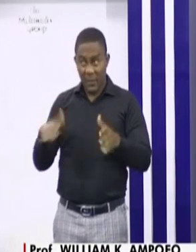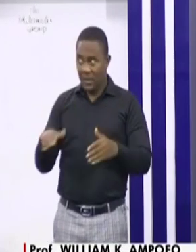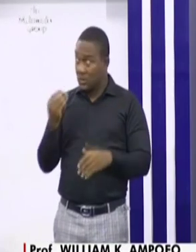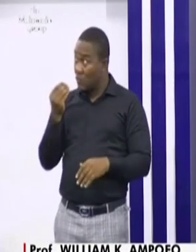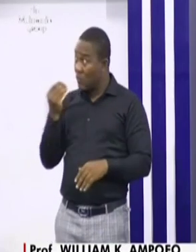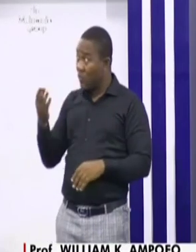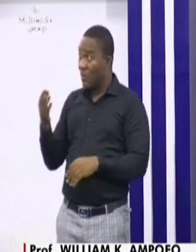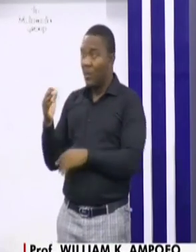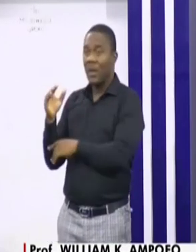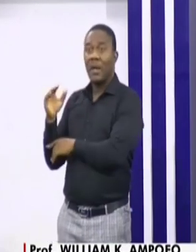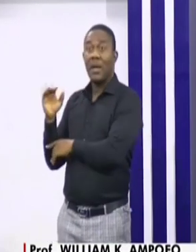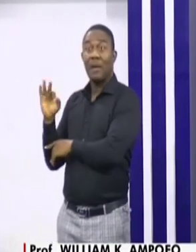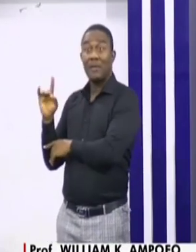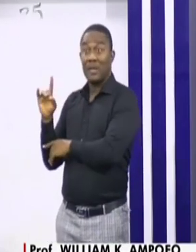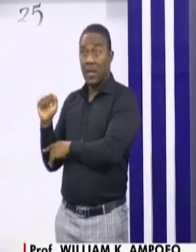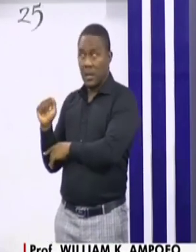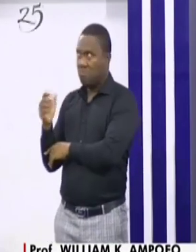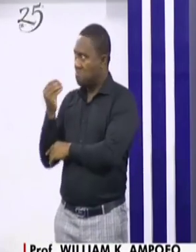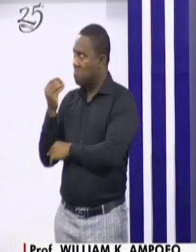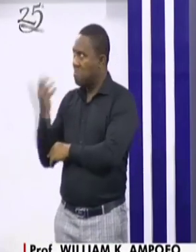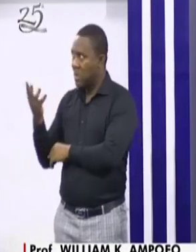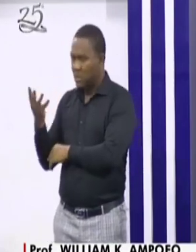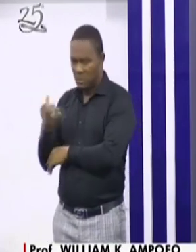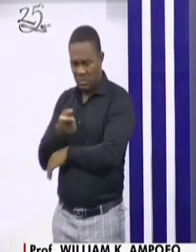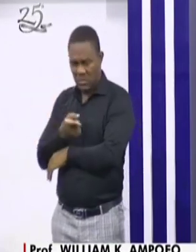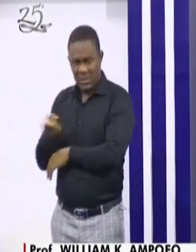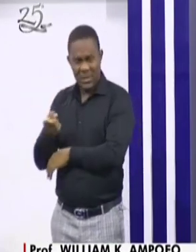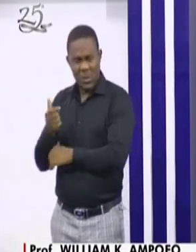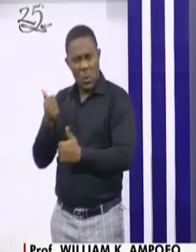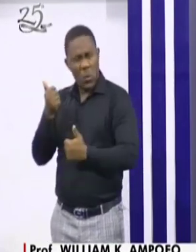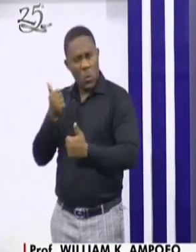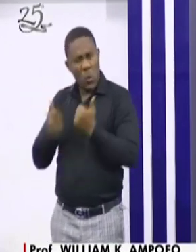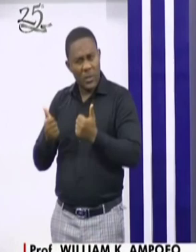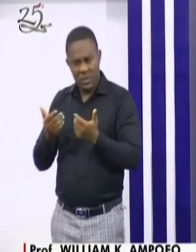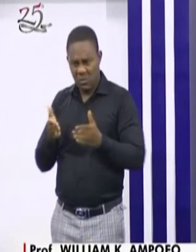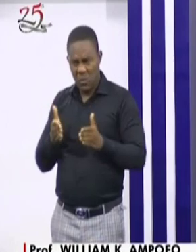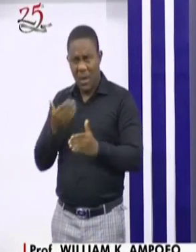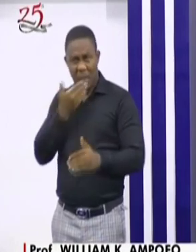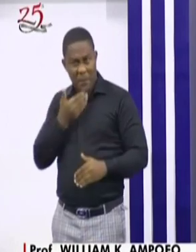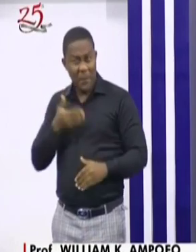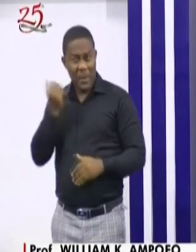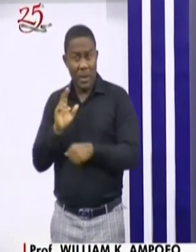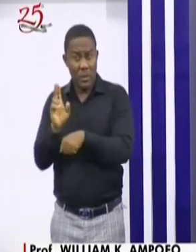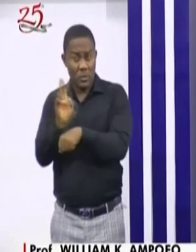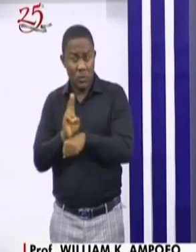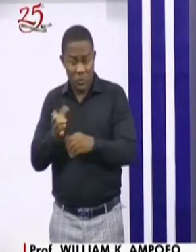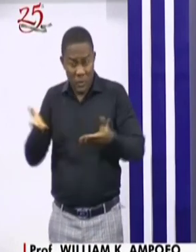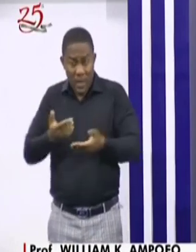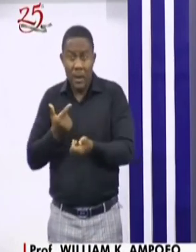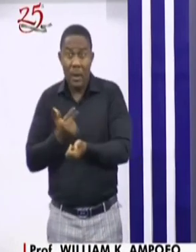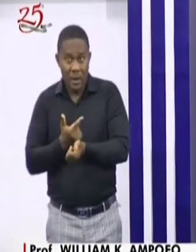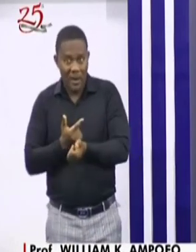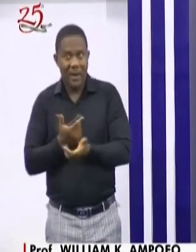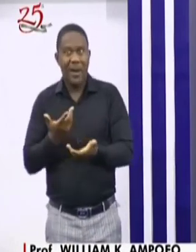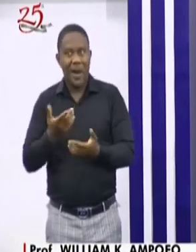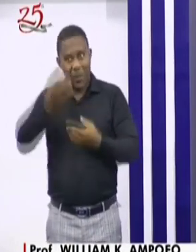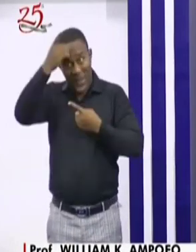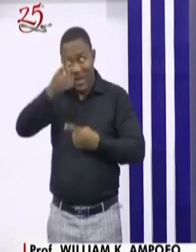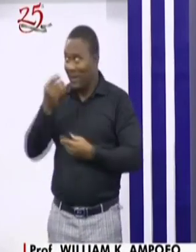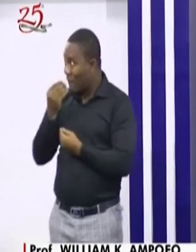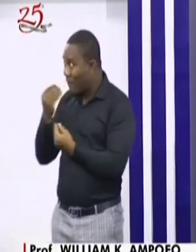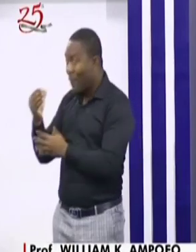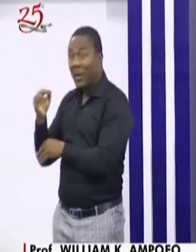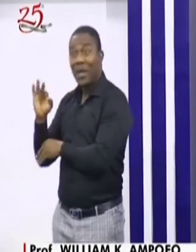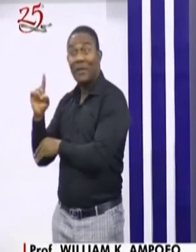FDA on which kits, therefore, are most sensitive and most specific and therefore suitable for use in Ghana. This will then